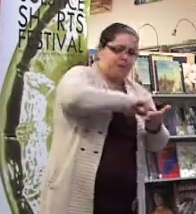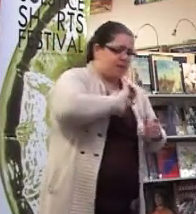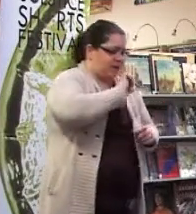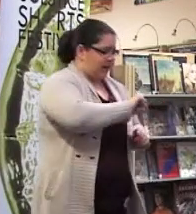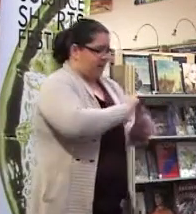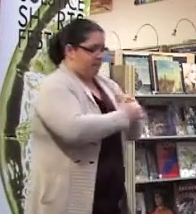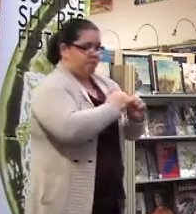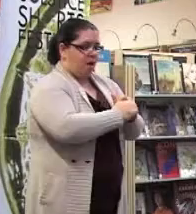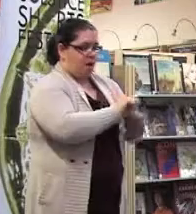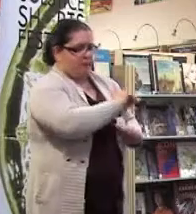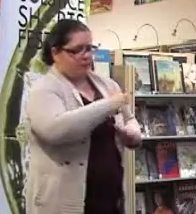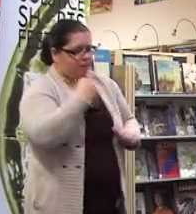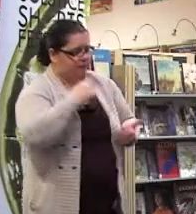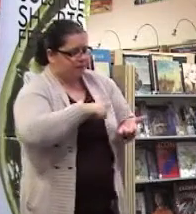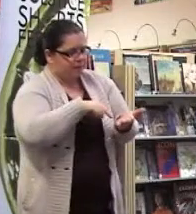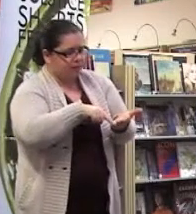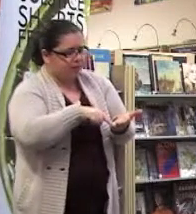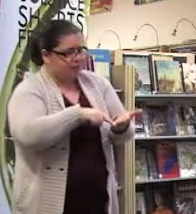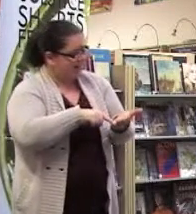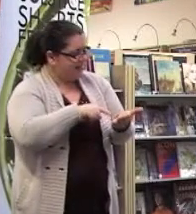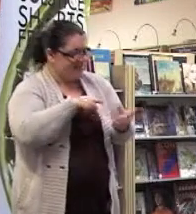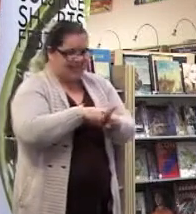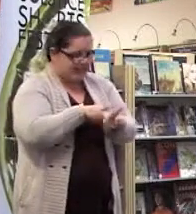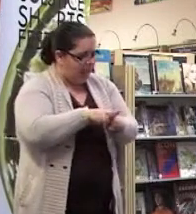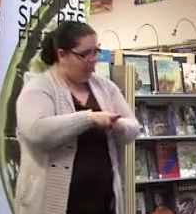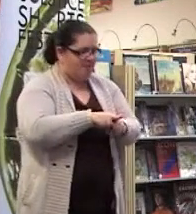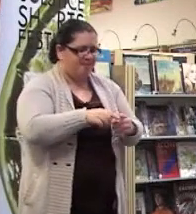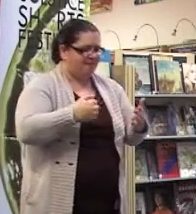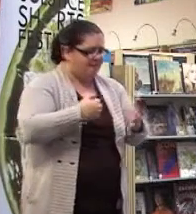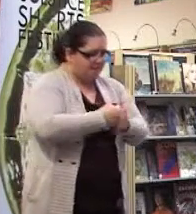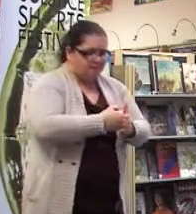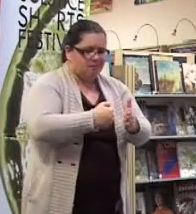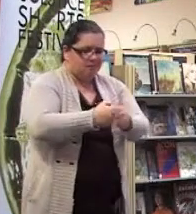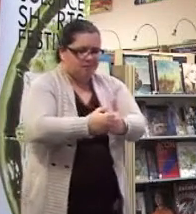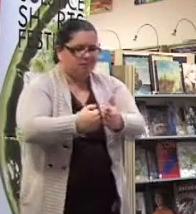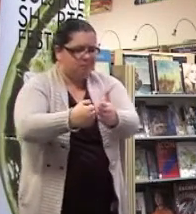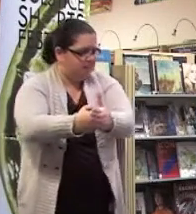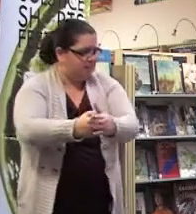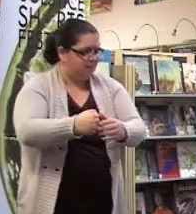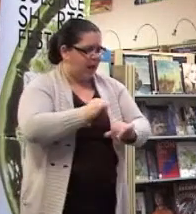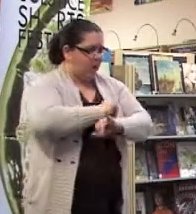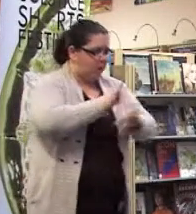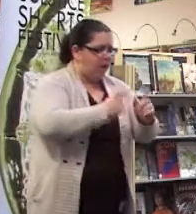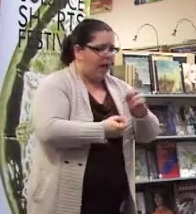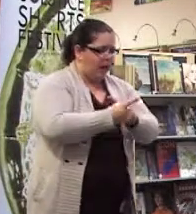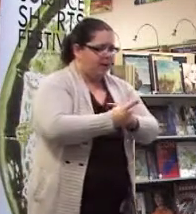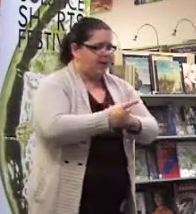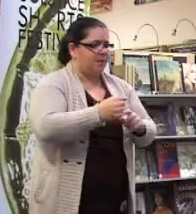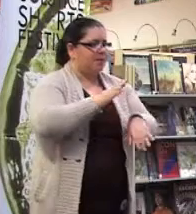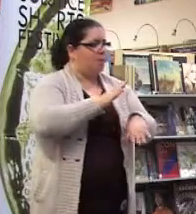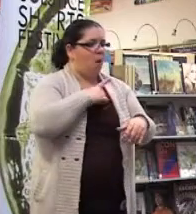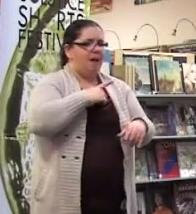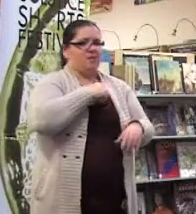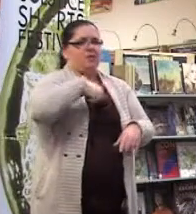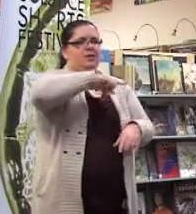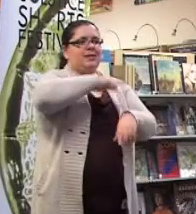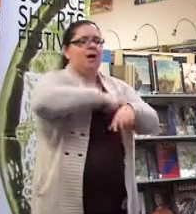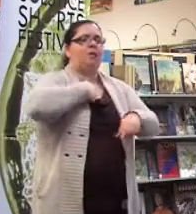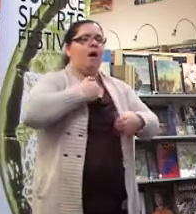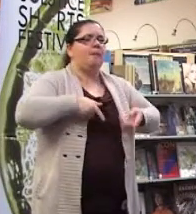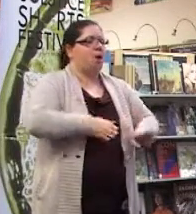my brother's palm, but for each of us, he ran against the same lineless, blank wall in his calculations. The time of our births were all